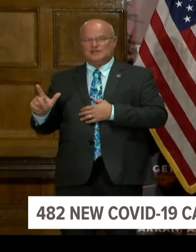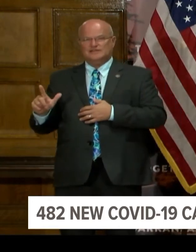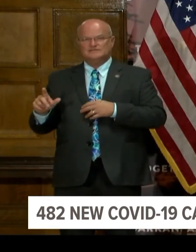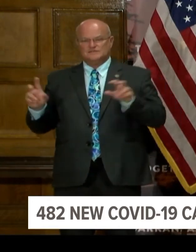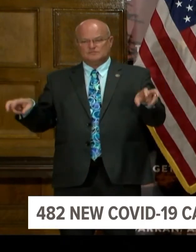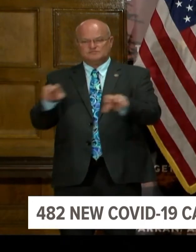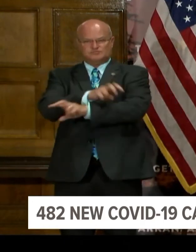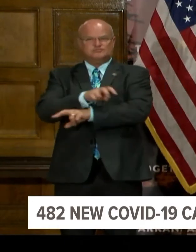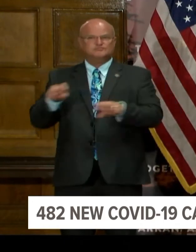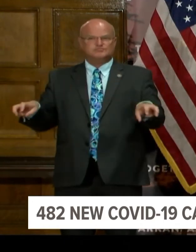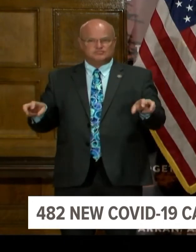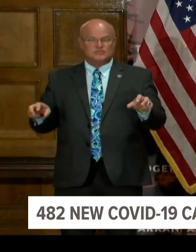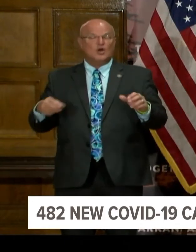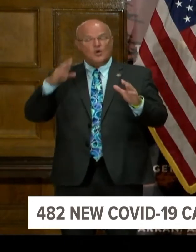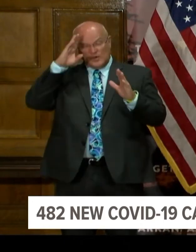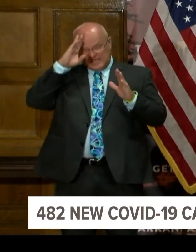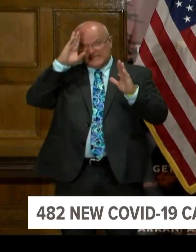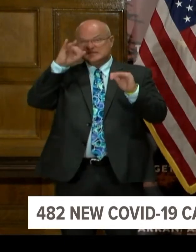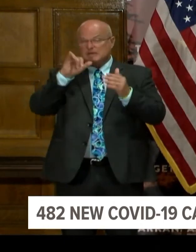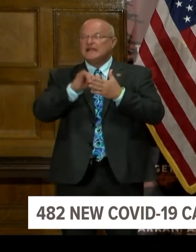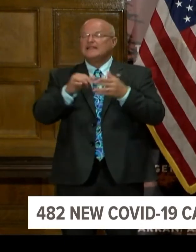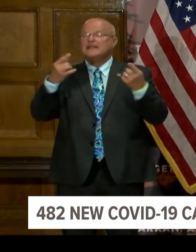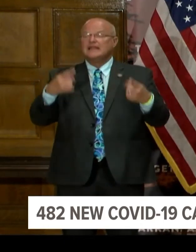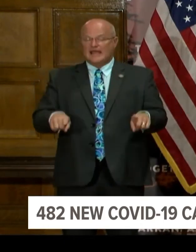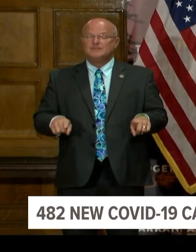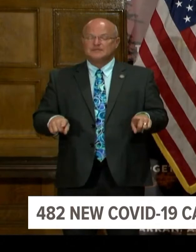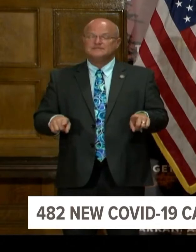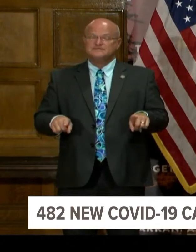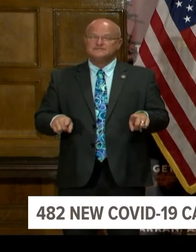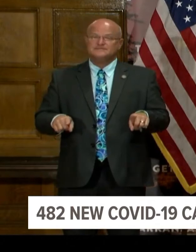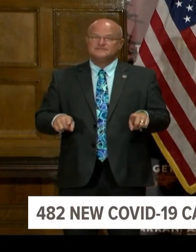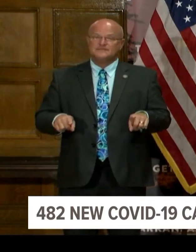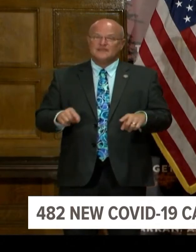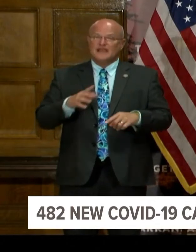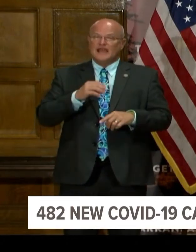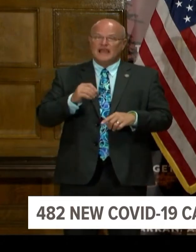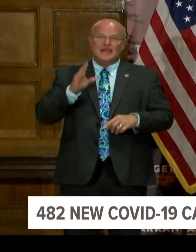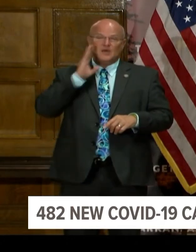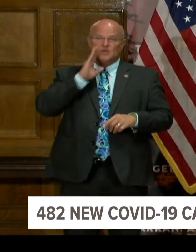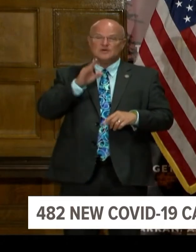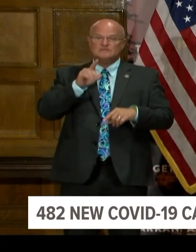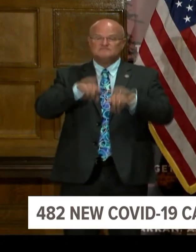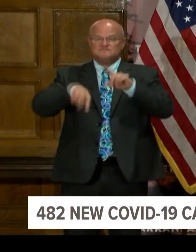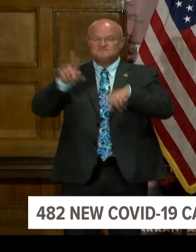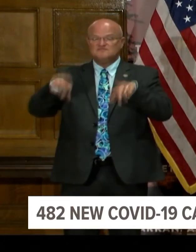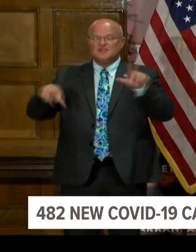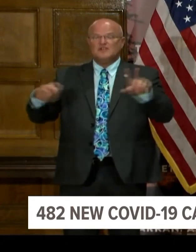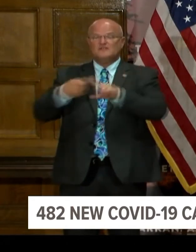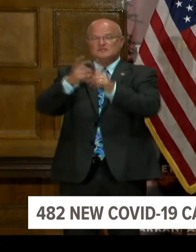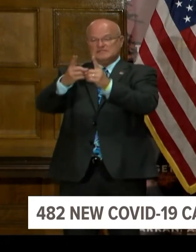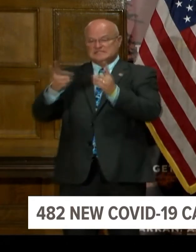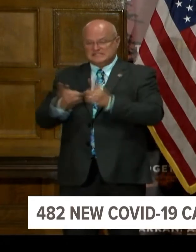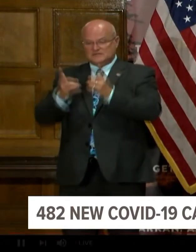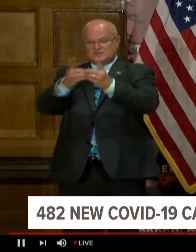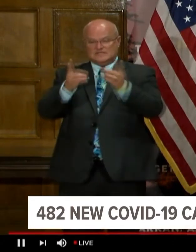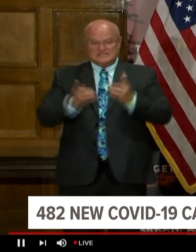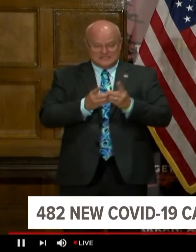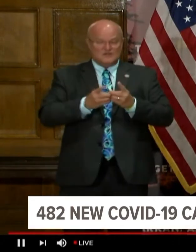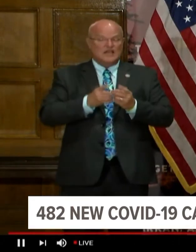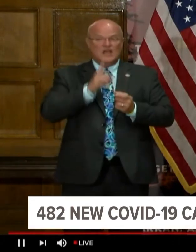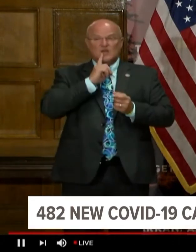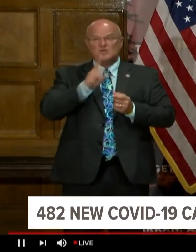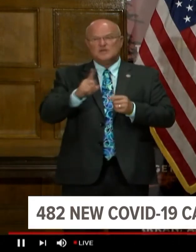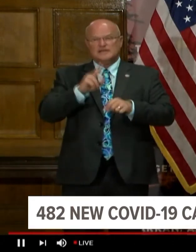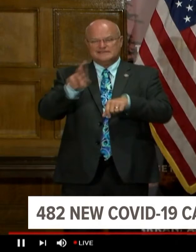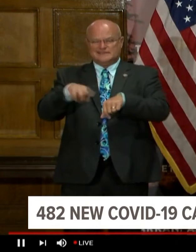move to virtual. We expected that to be fluid, Jay, and it's going to vary from district to district. It really is